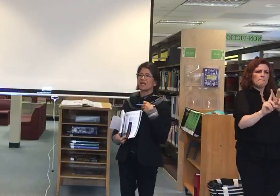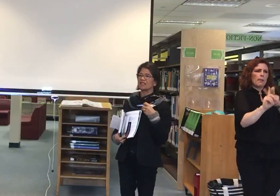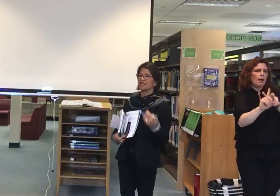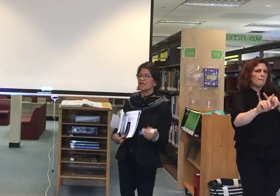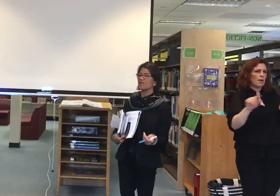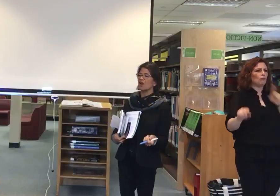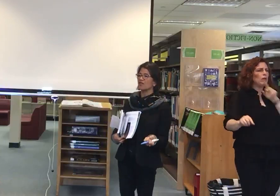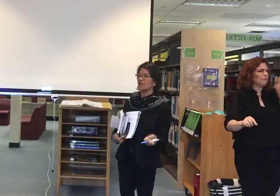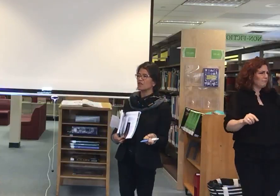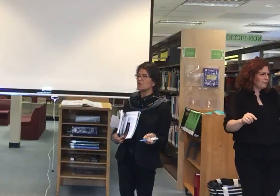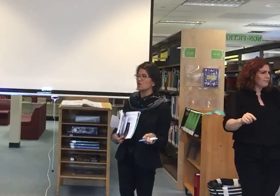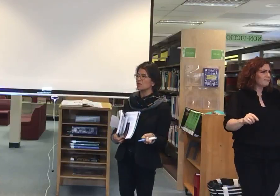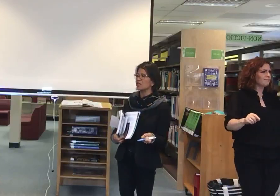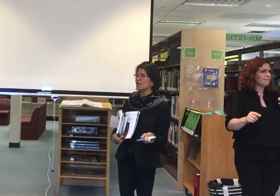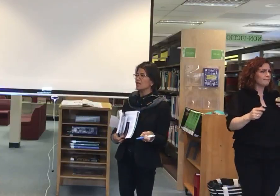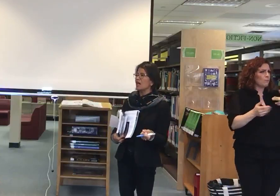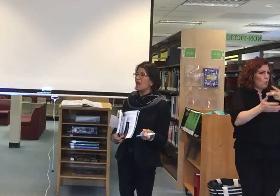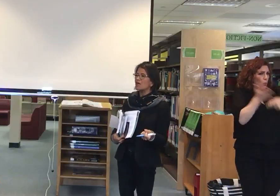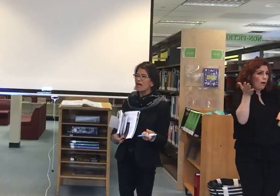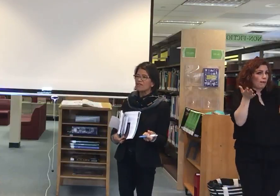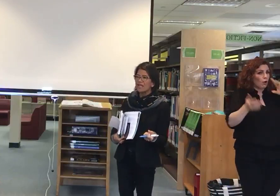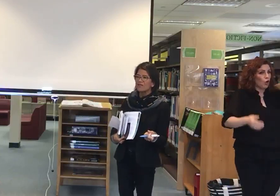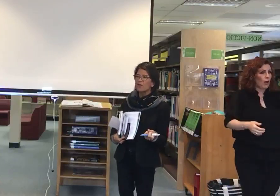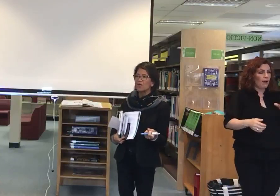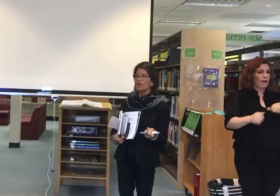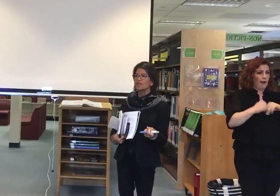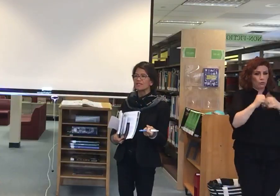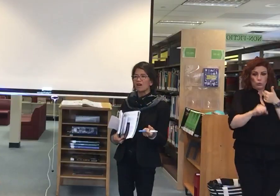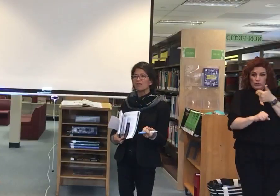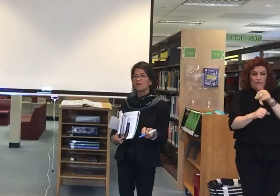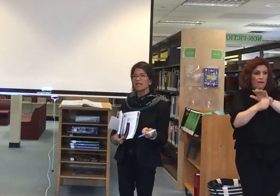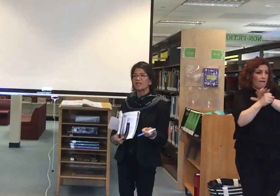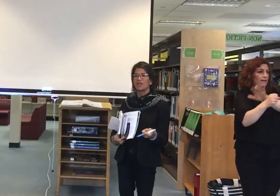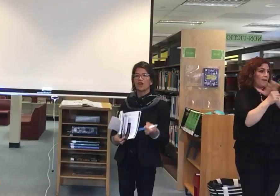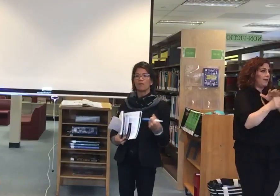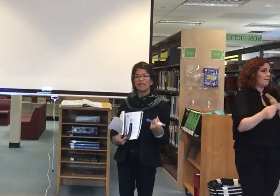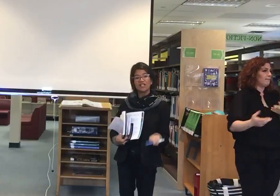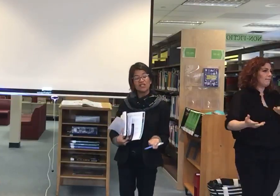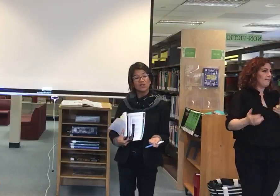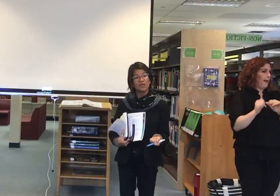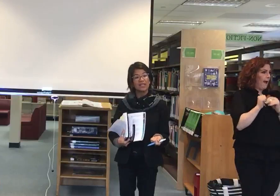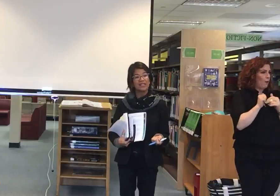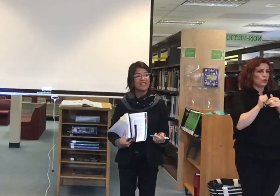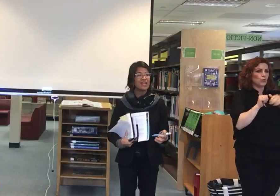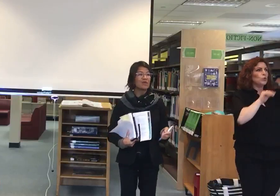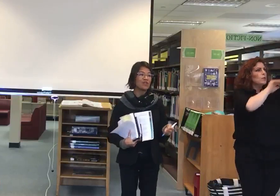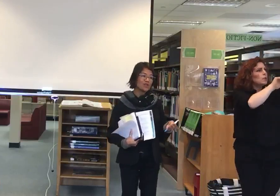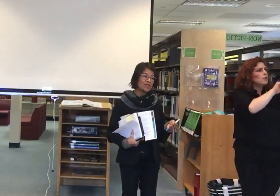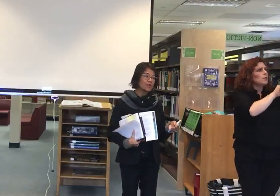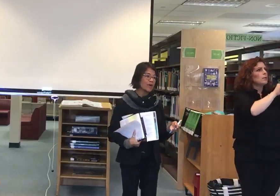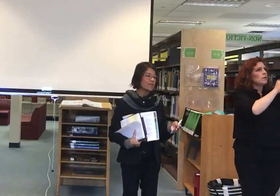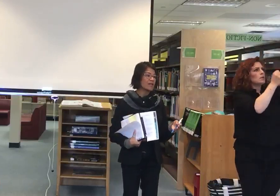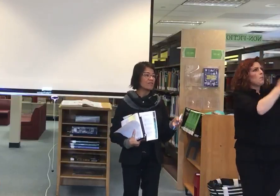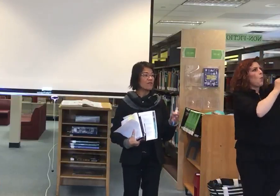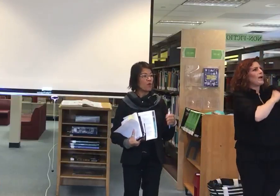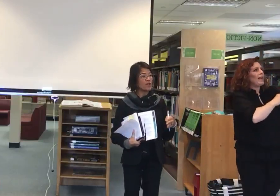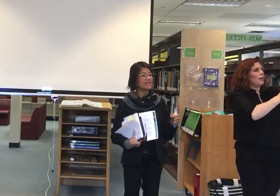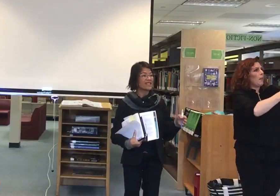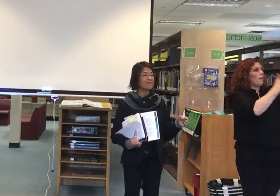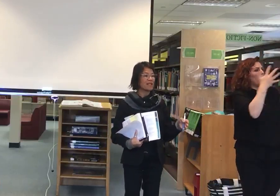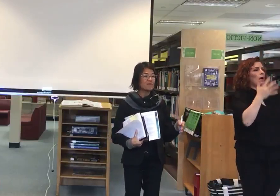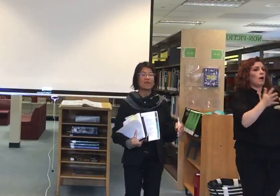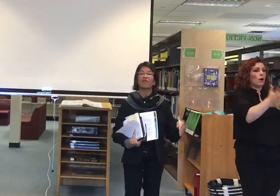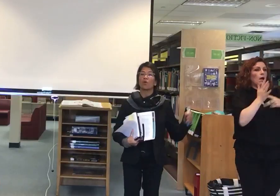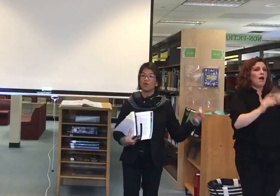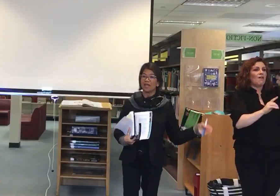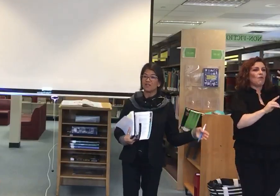understand as a deaf and hard of hearing student how to advocate for yourself and get the accommodations you need, usually we recommend 4